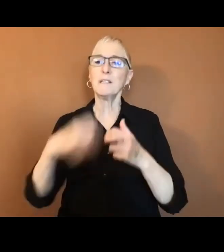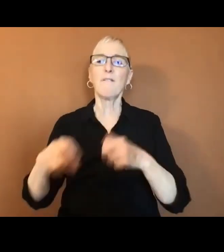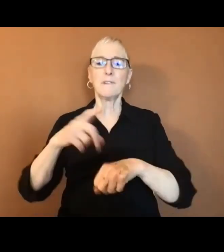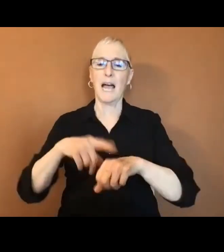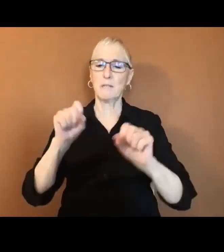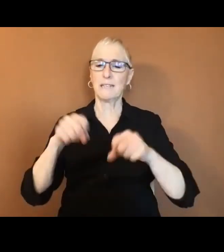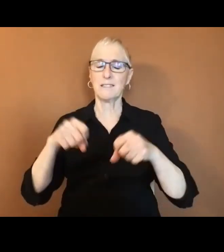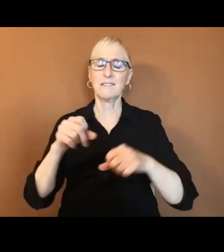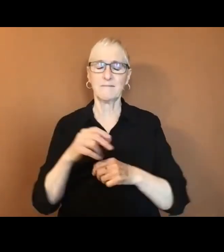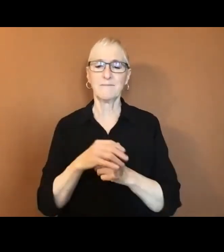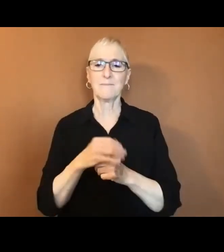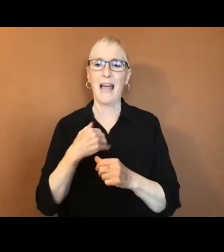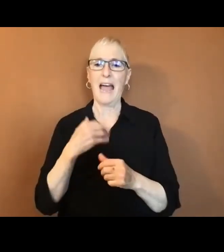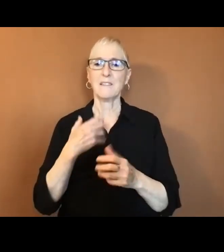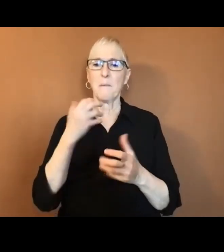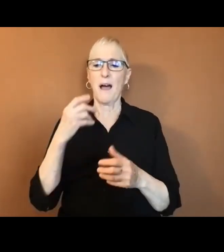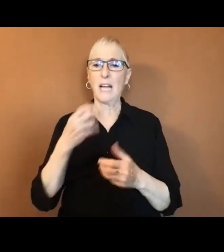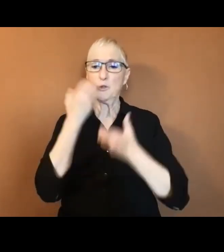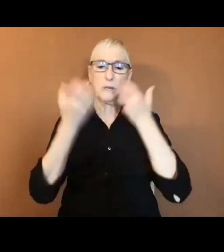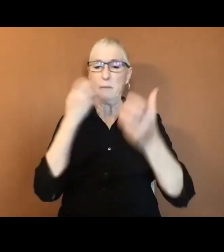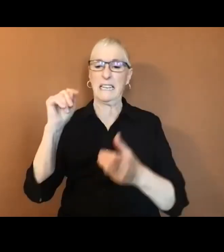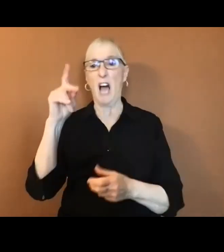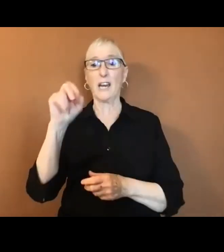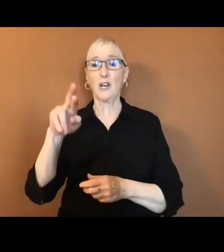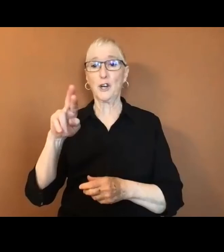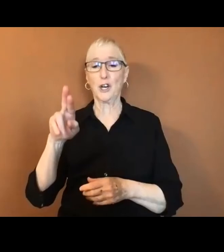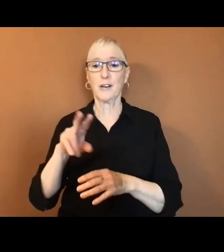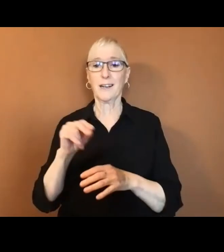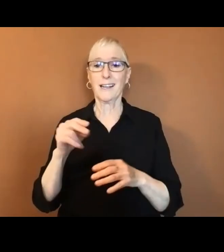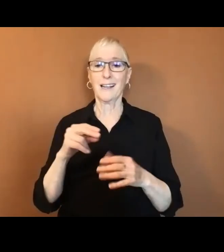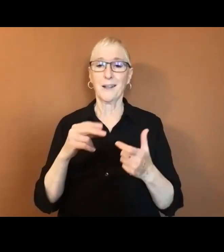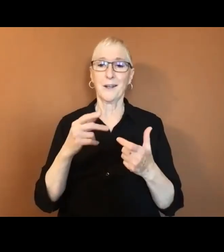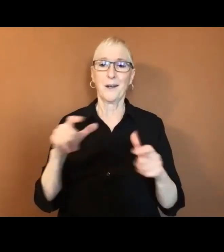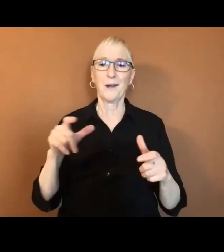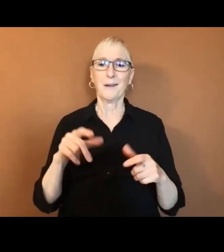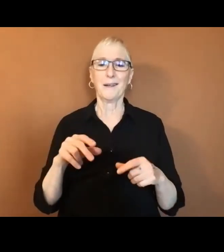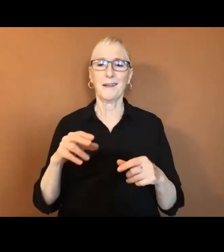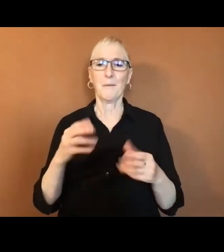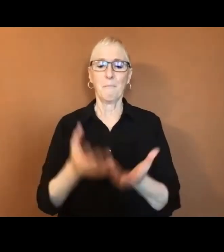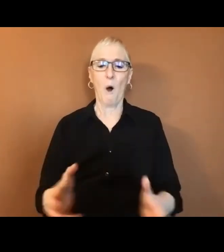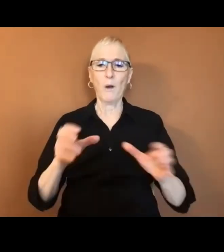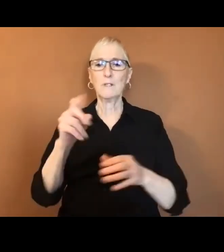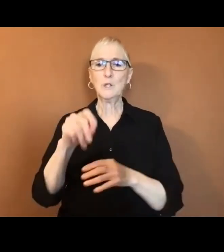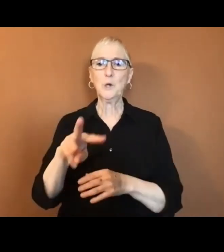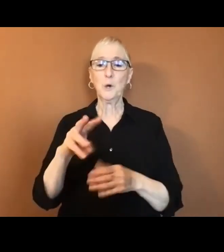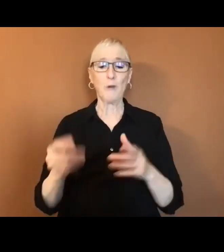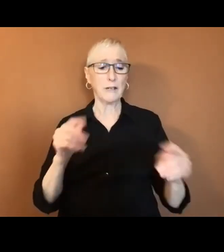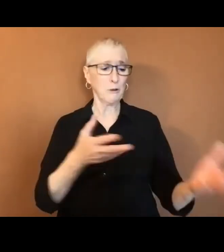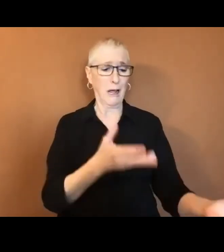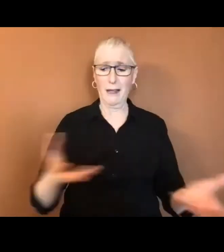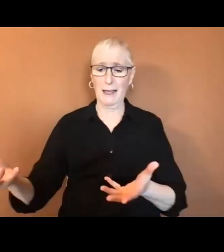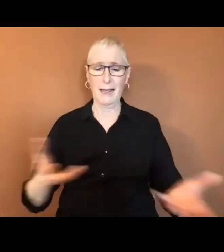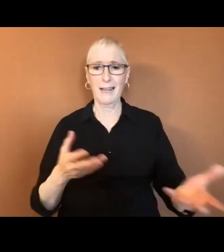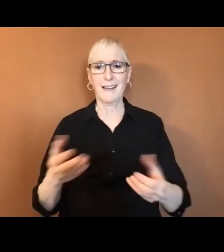had like, a screaming toddler and like a huge grant proposal that's due, and trying to juggle those two things, a lot of